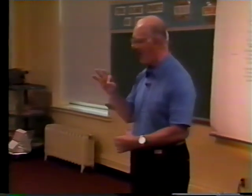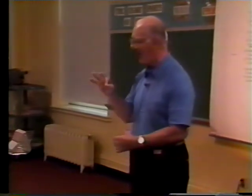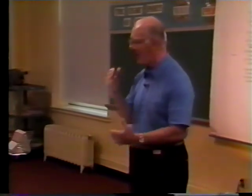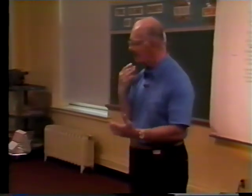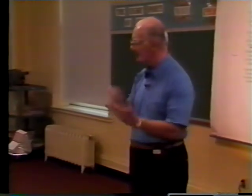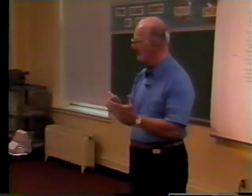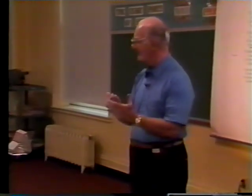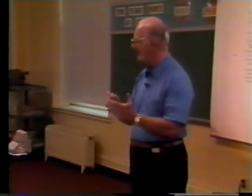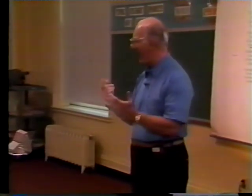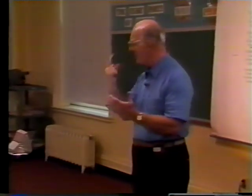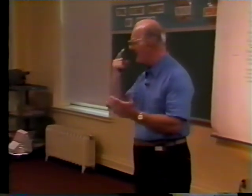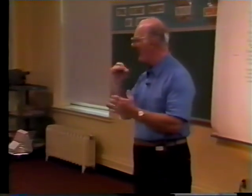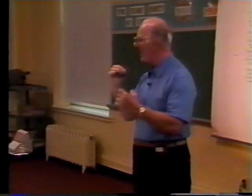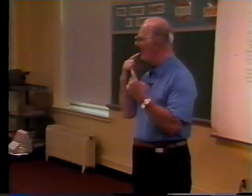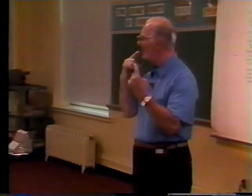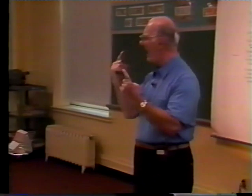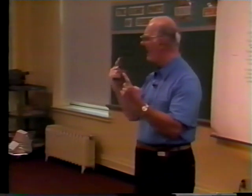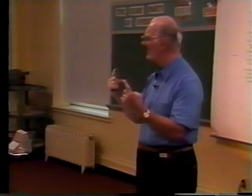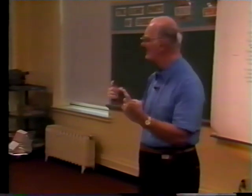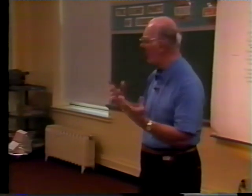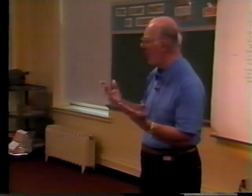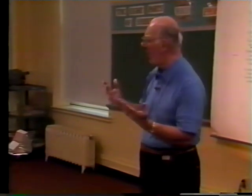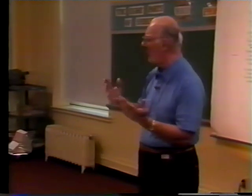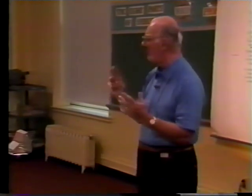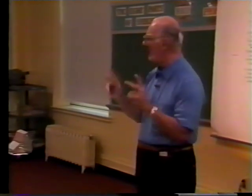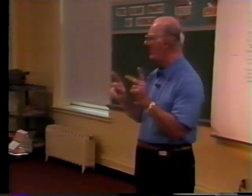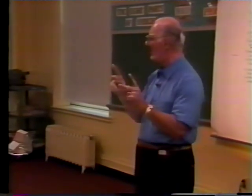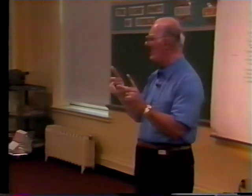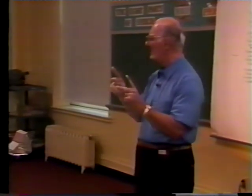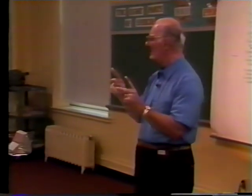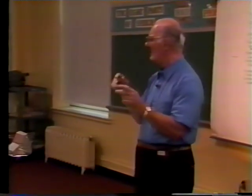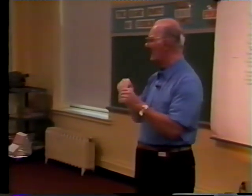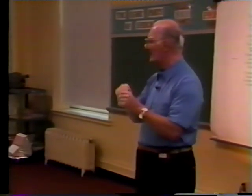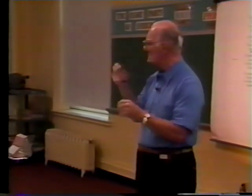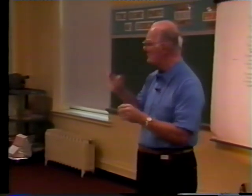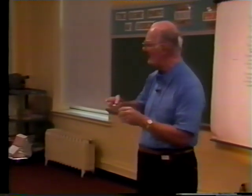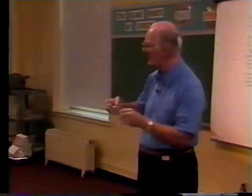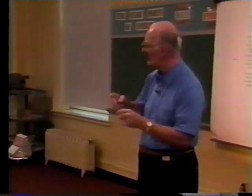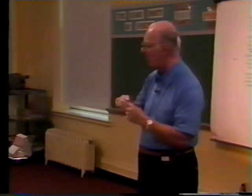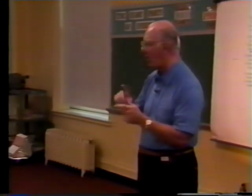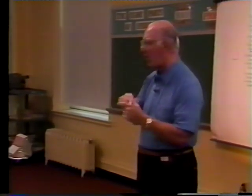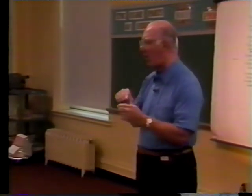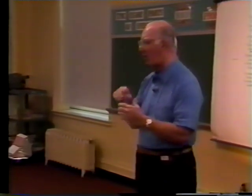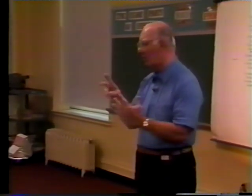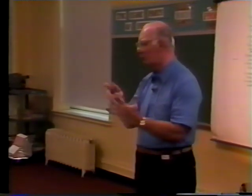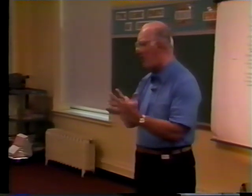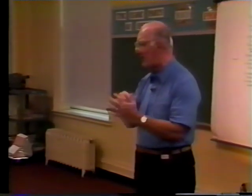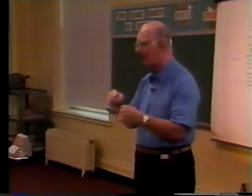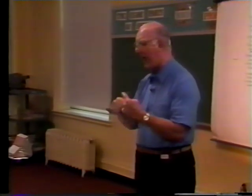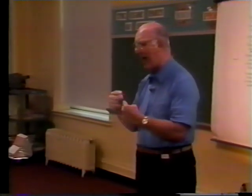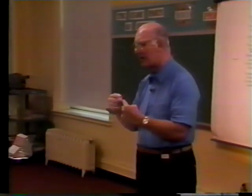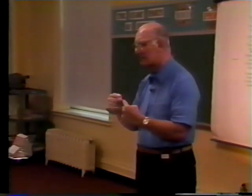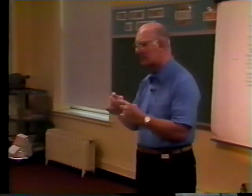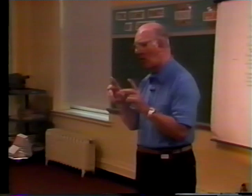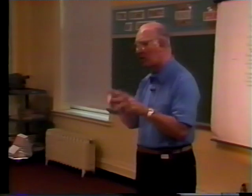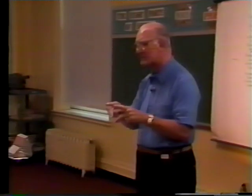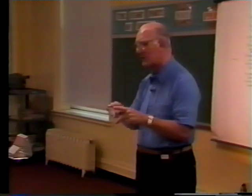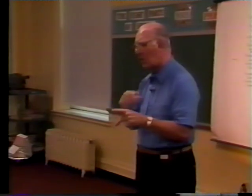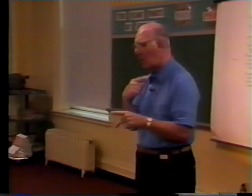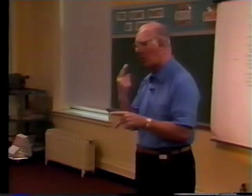soul. Now you think of famous or people in history, or you read about a person